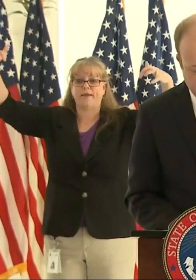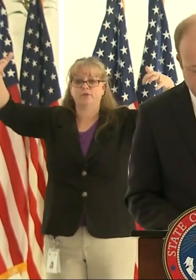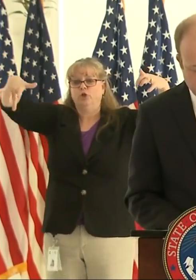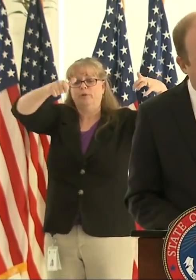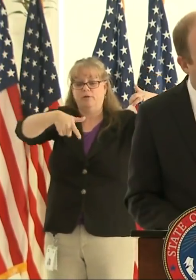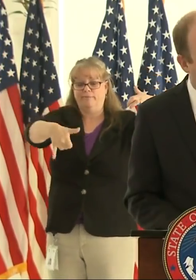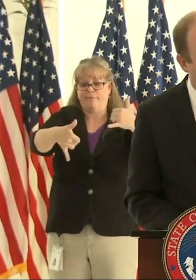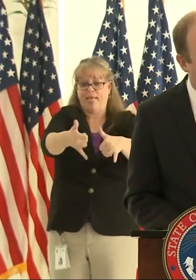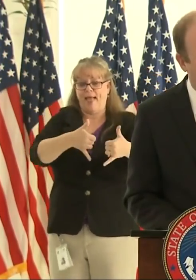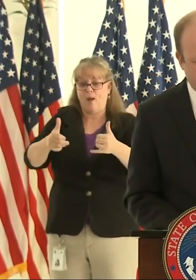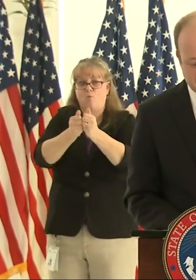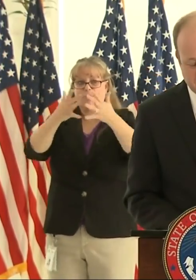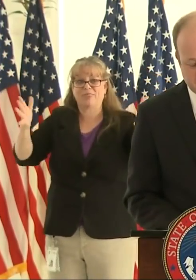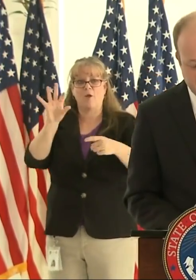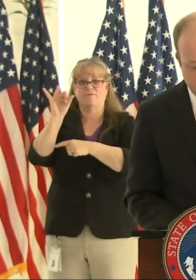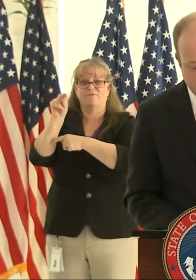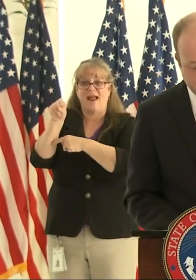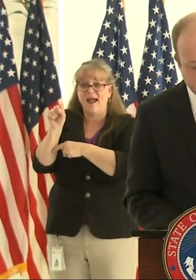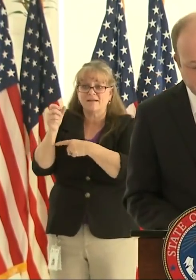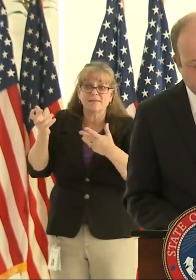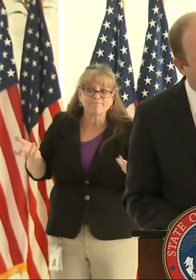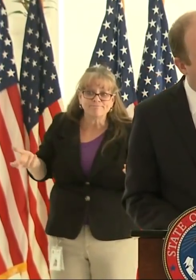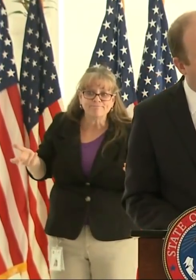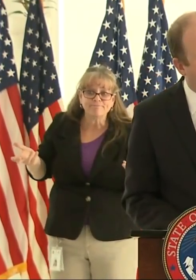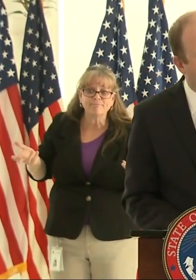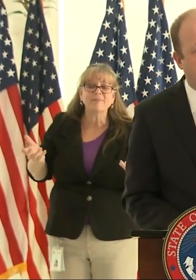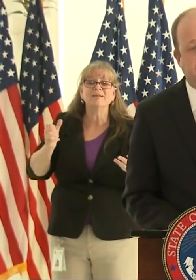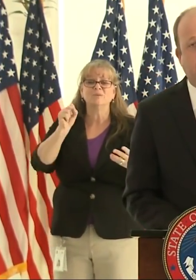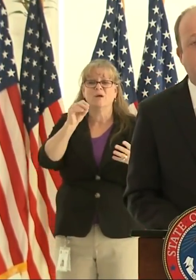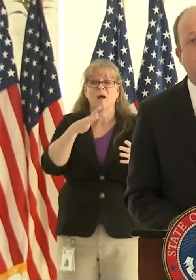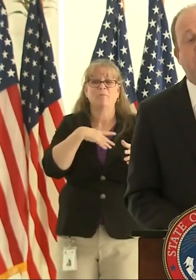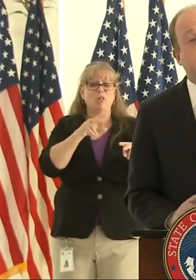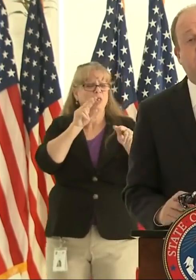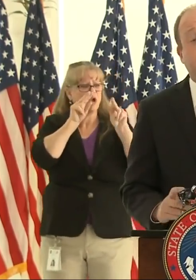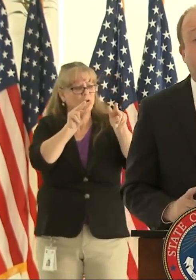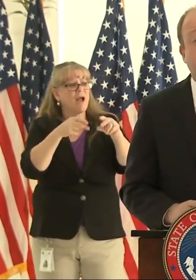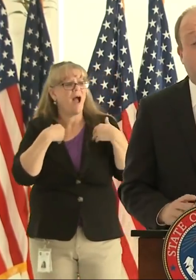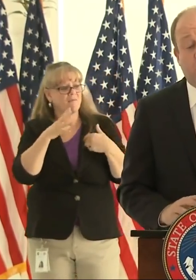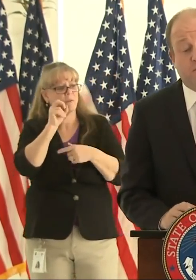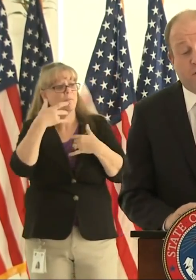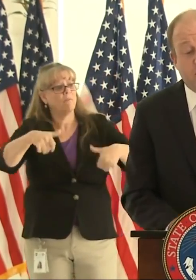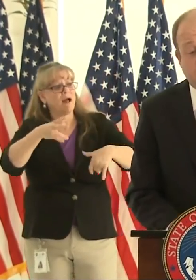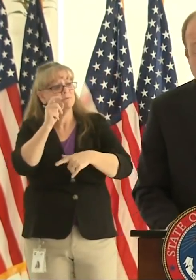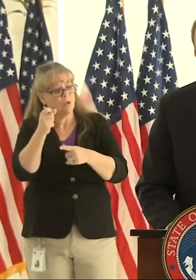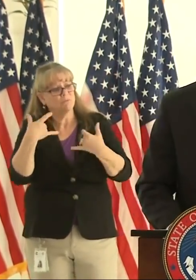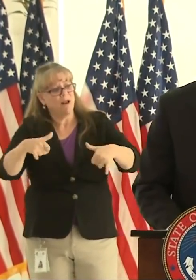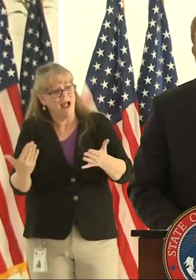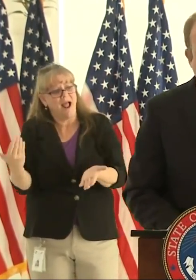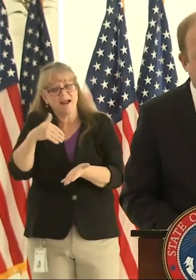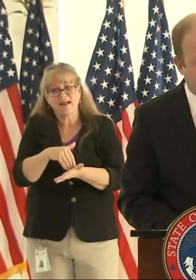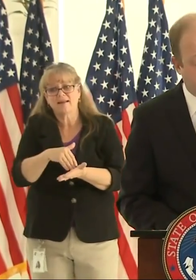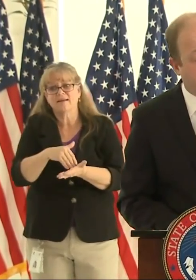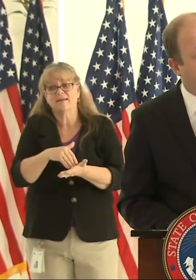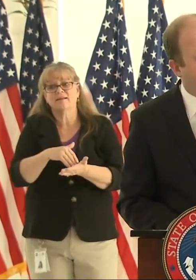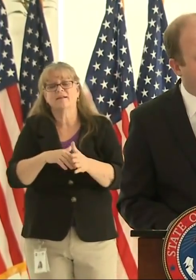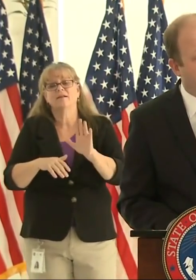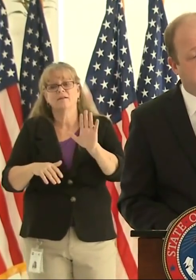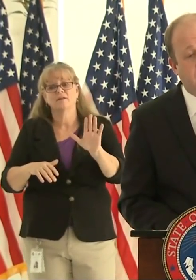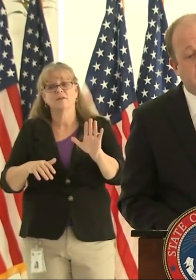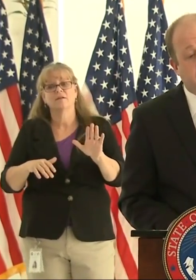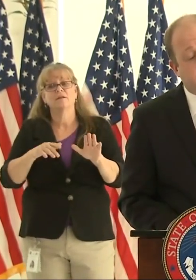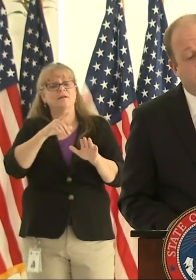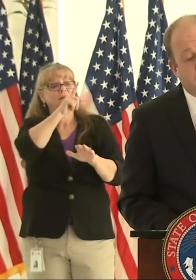be excited for that to return as soon as it can. What was your, oh yeah, so it's going to be hard for our mountain communities. That's one of the reasons that I'm going to go to